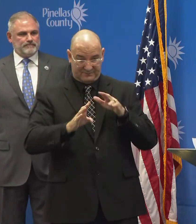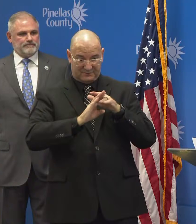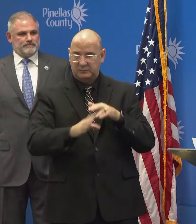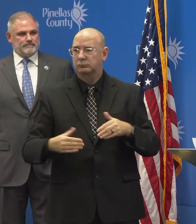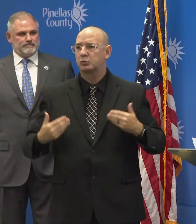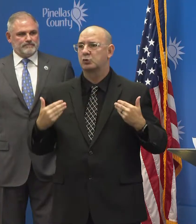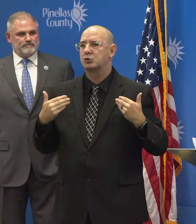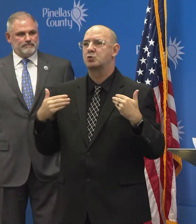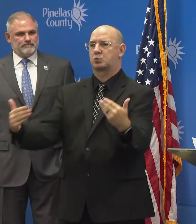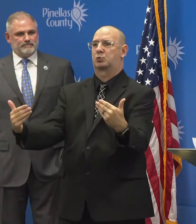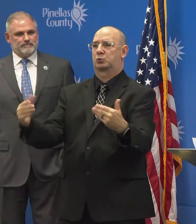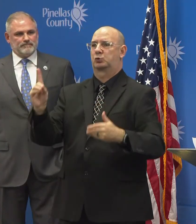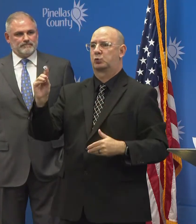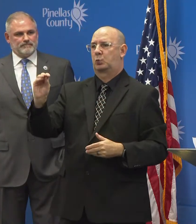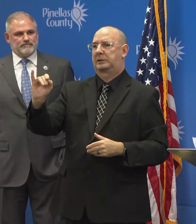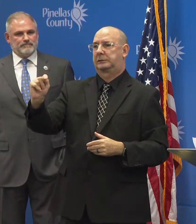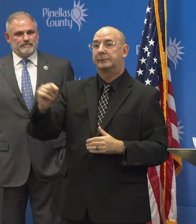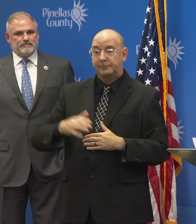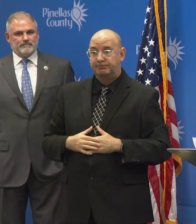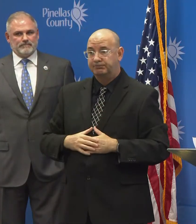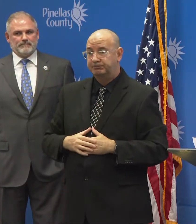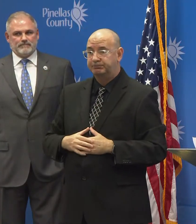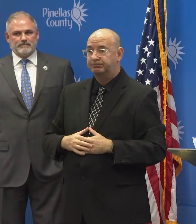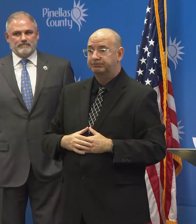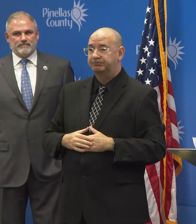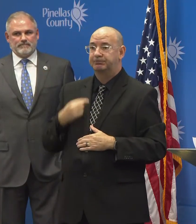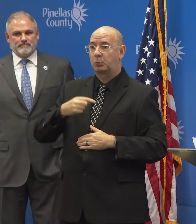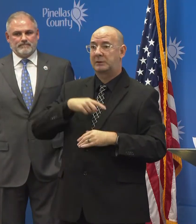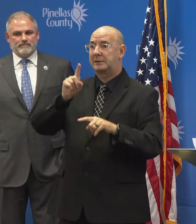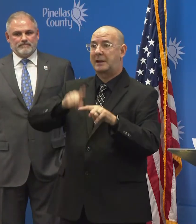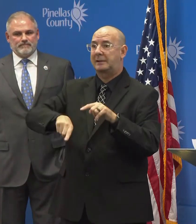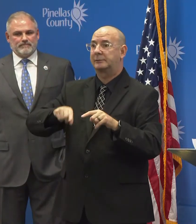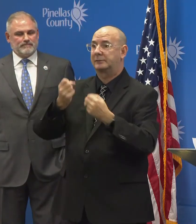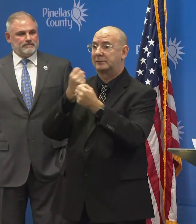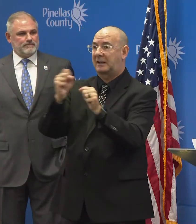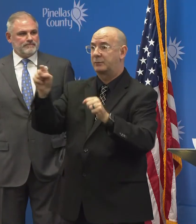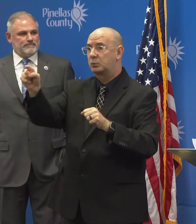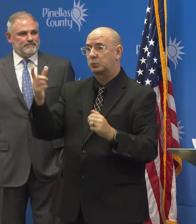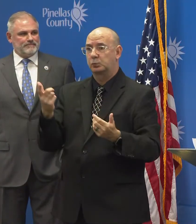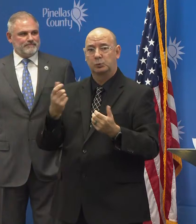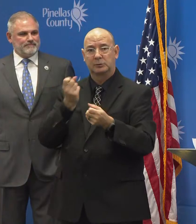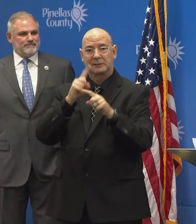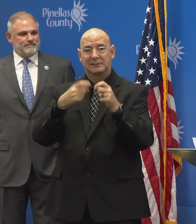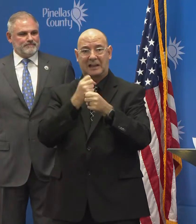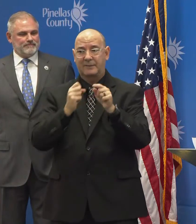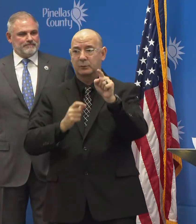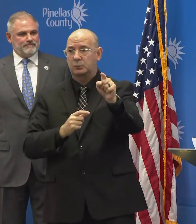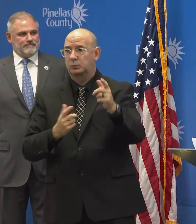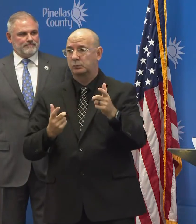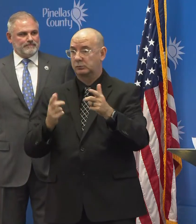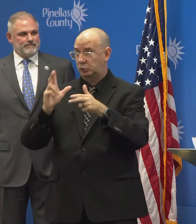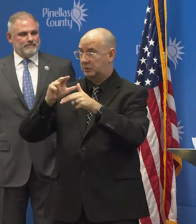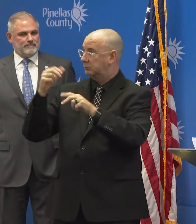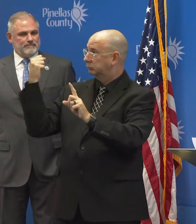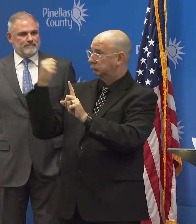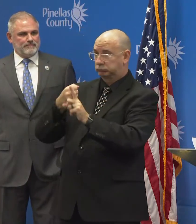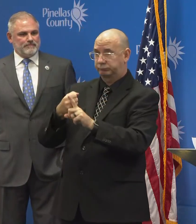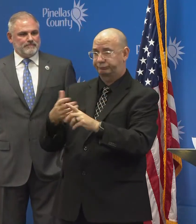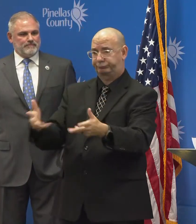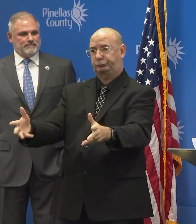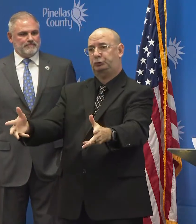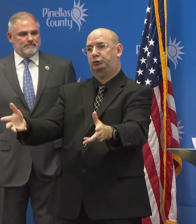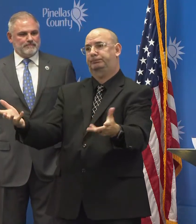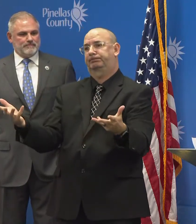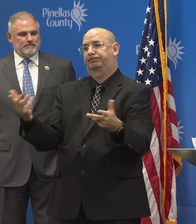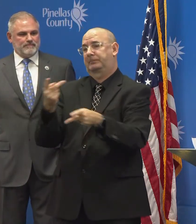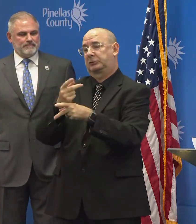will not be able to rescue you after winds reach a certain level, and you'll have to fend for yourselves. Take this time to be